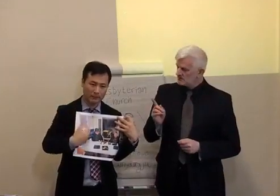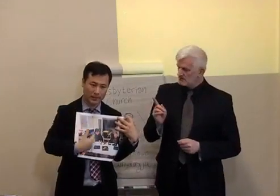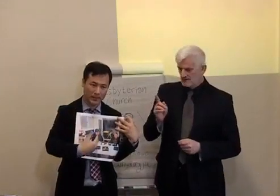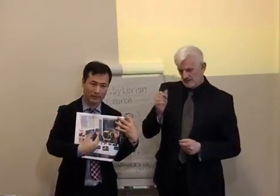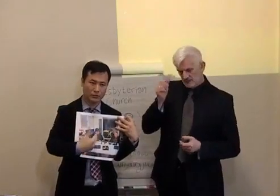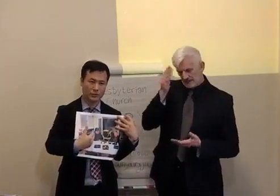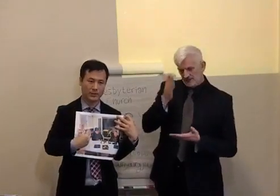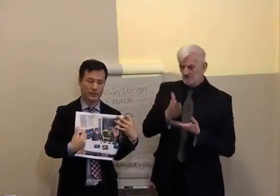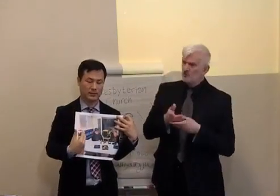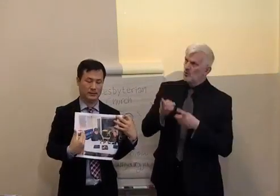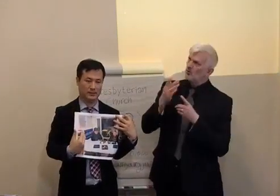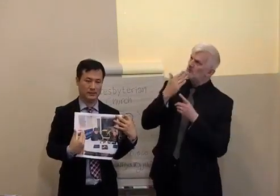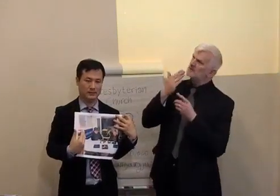bring him to us.